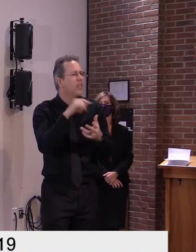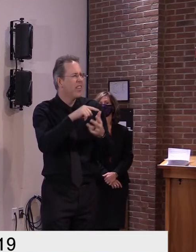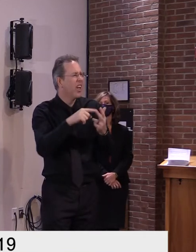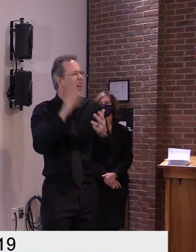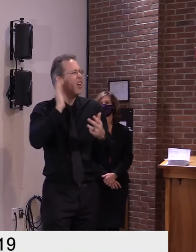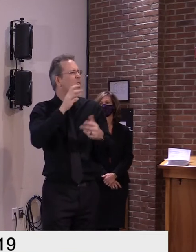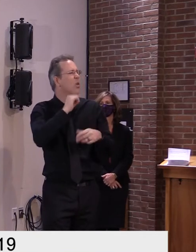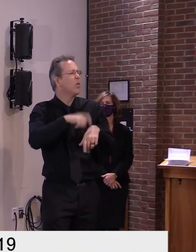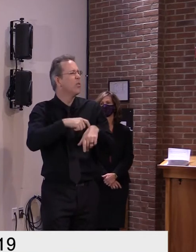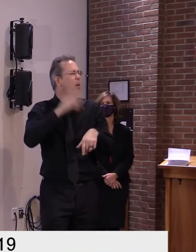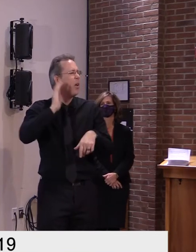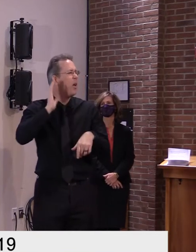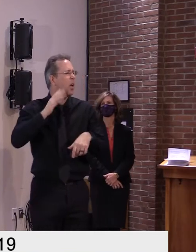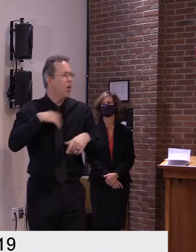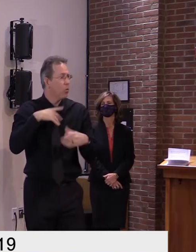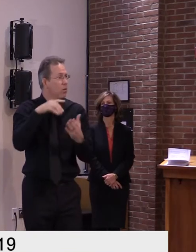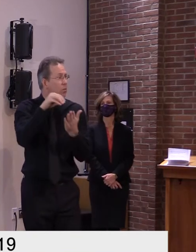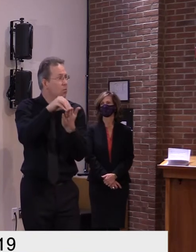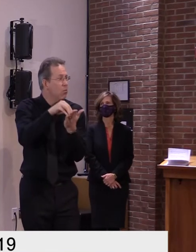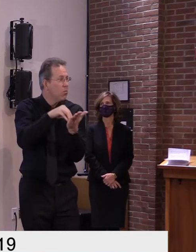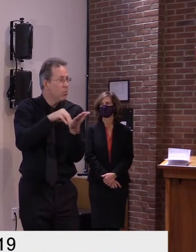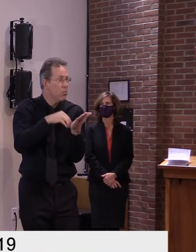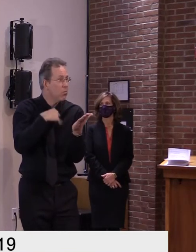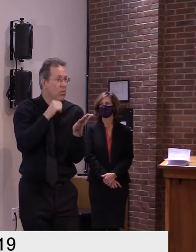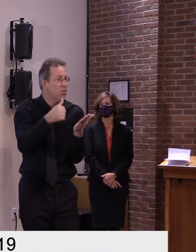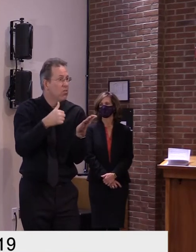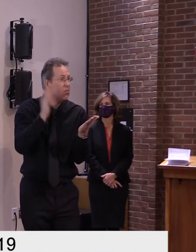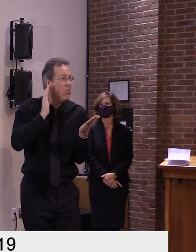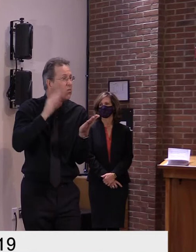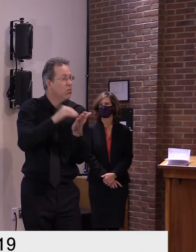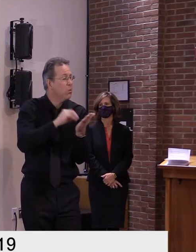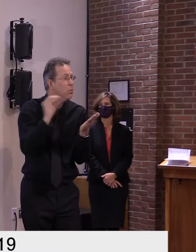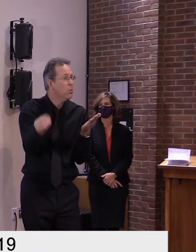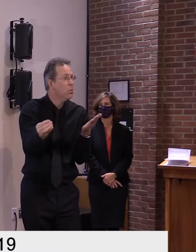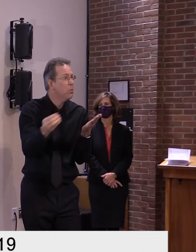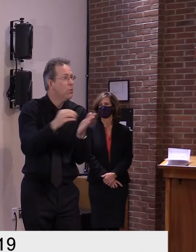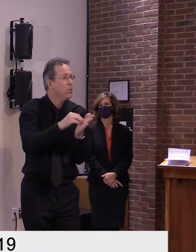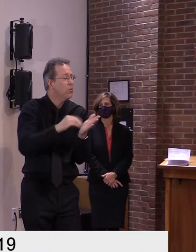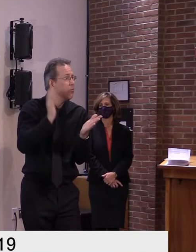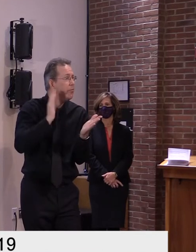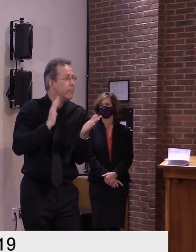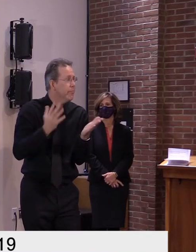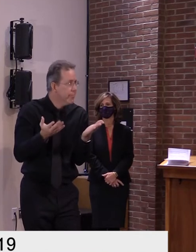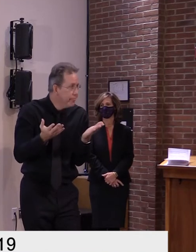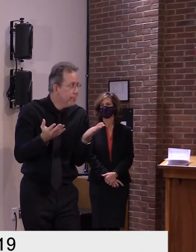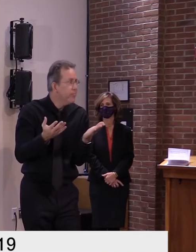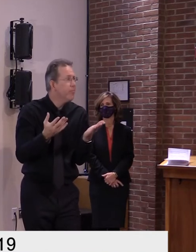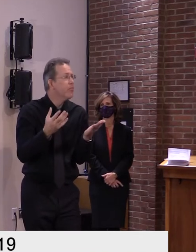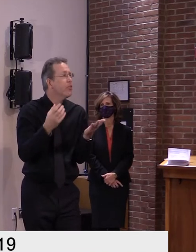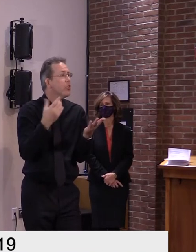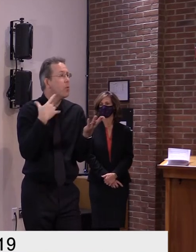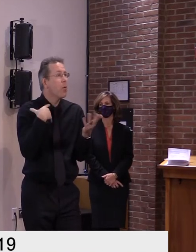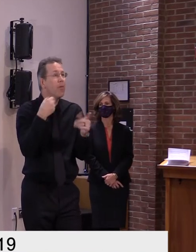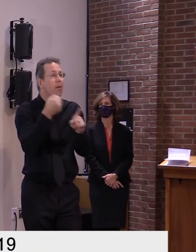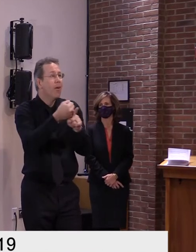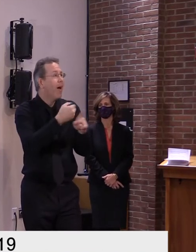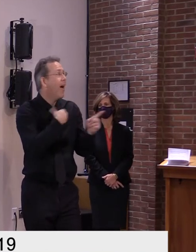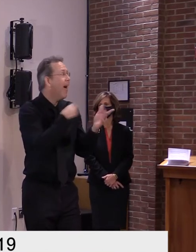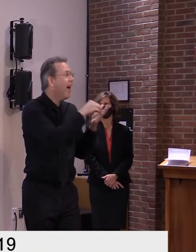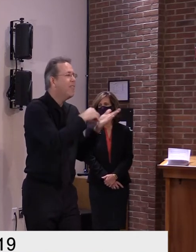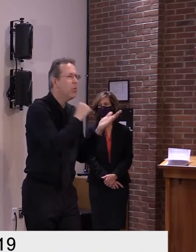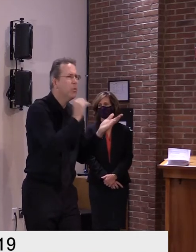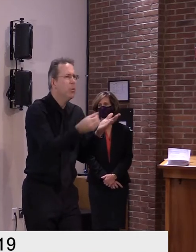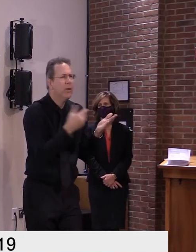to collect, or if they've been asked to collect, don't always consistently collect. So we don't have as good data on